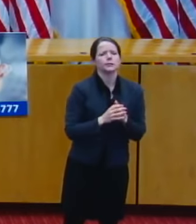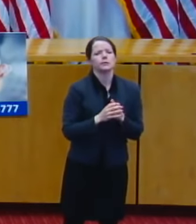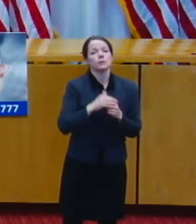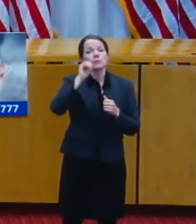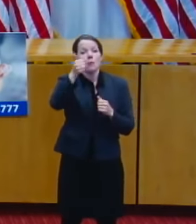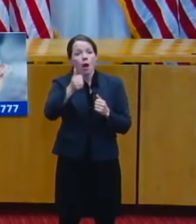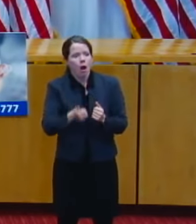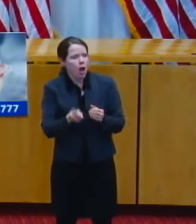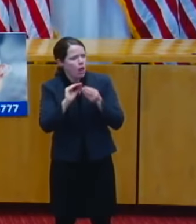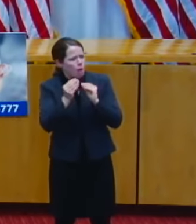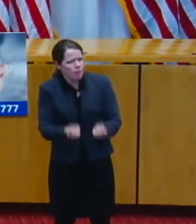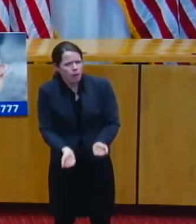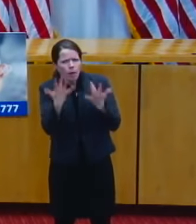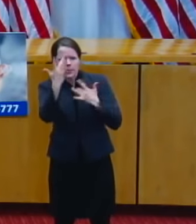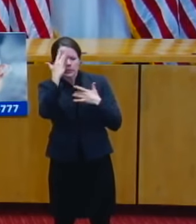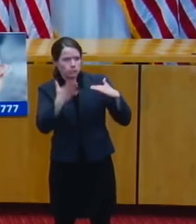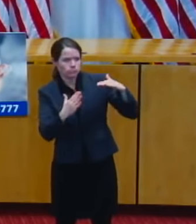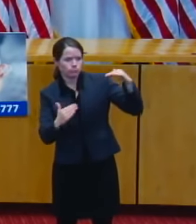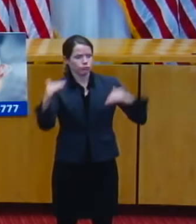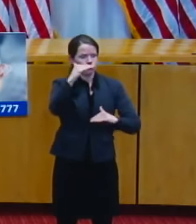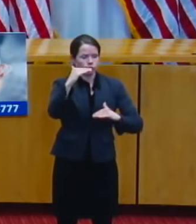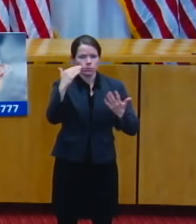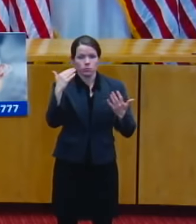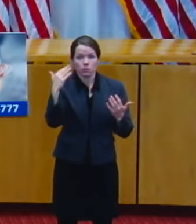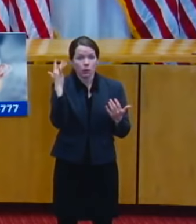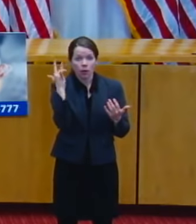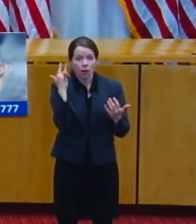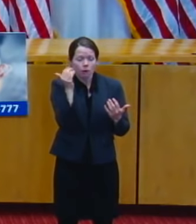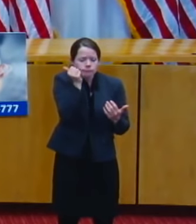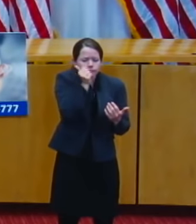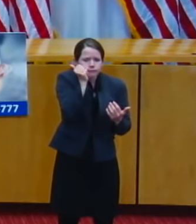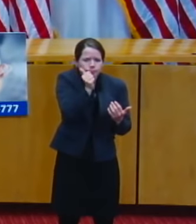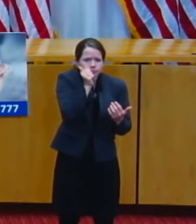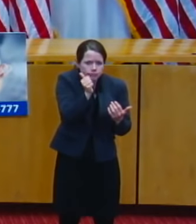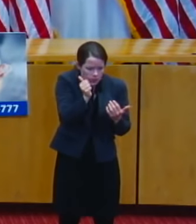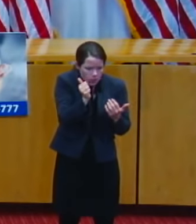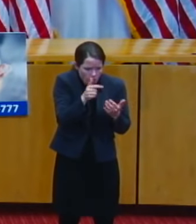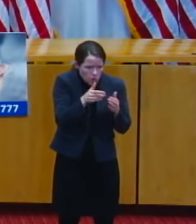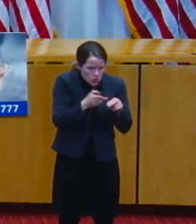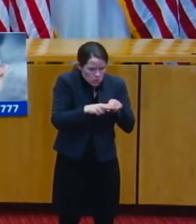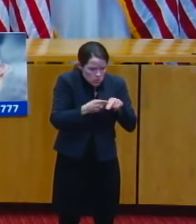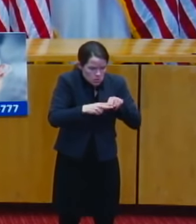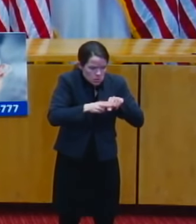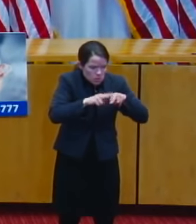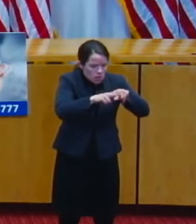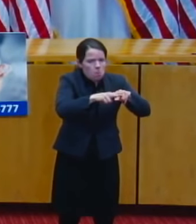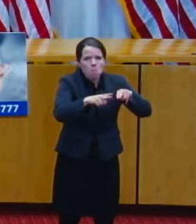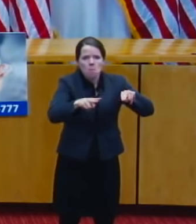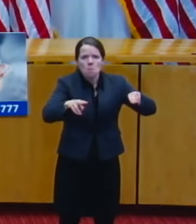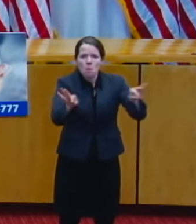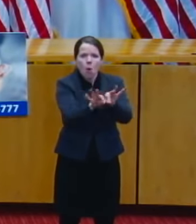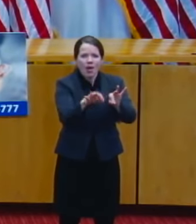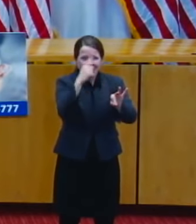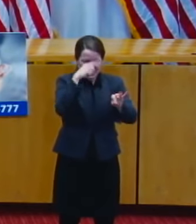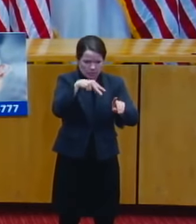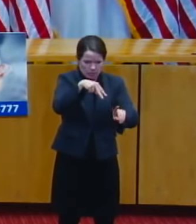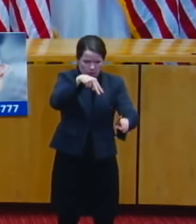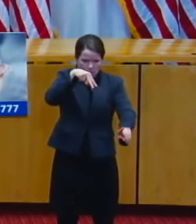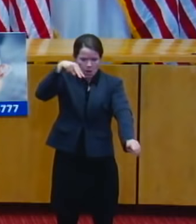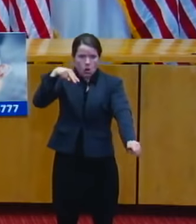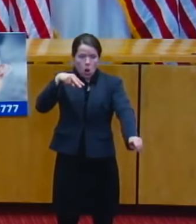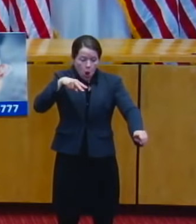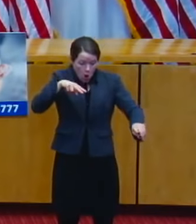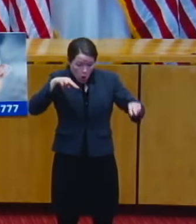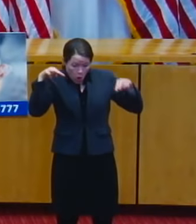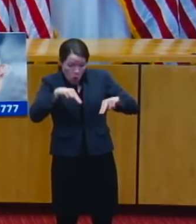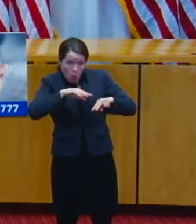have is because you're working off a really small base. The higher up you get, the bigger absolute number you have to generate to create that